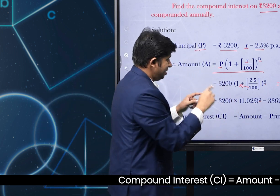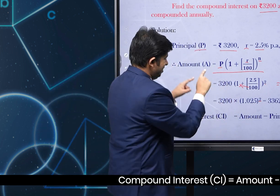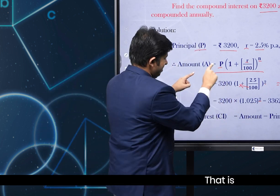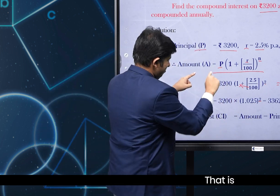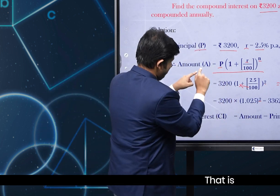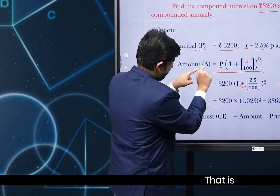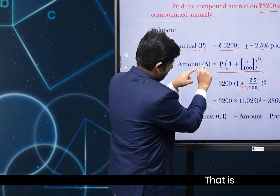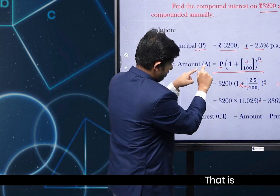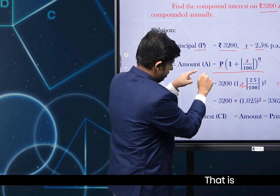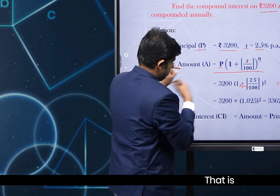that is